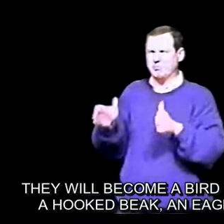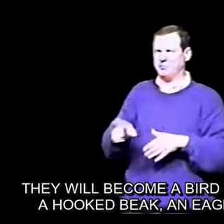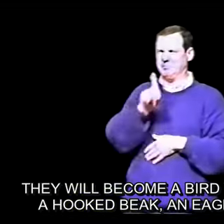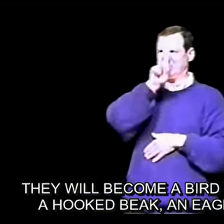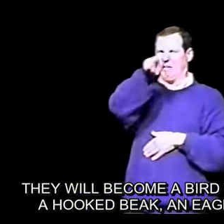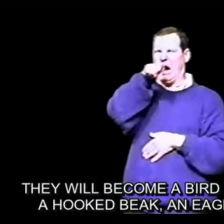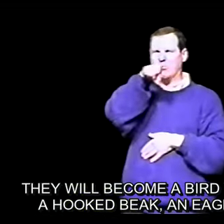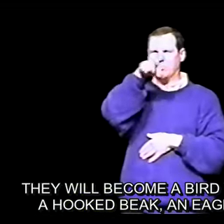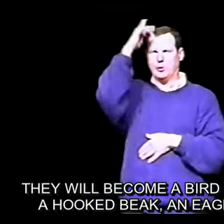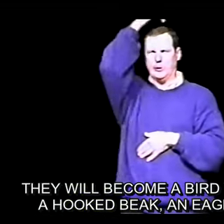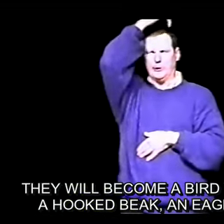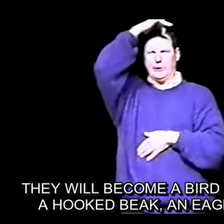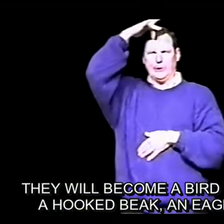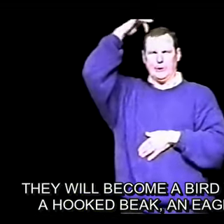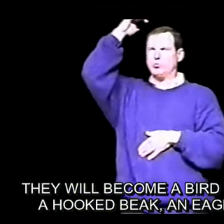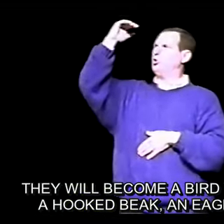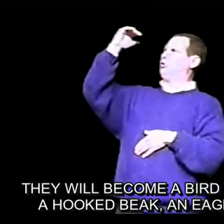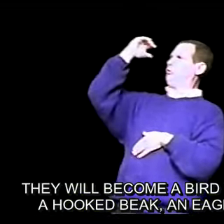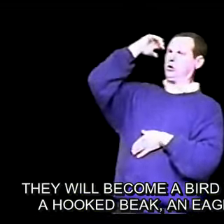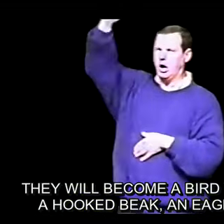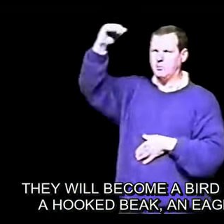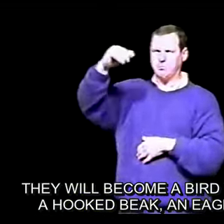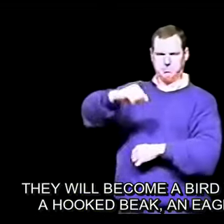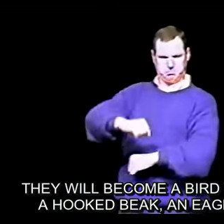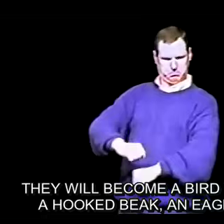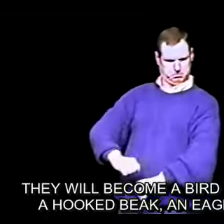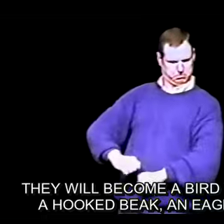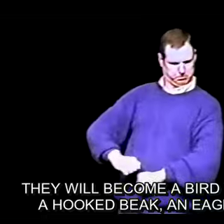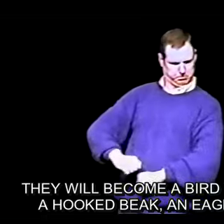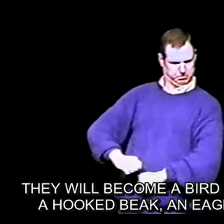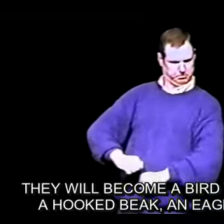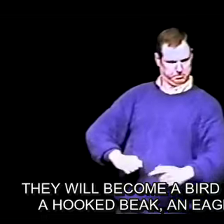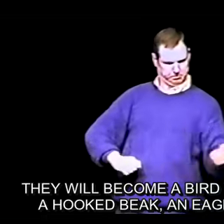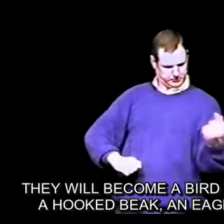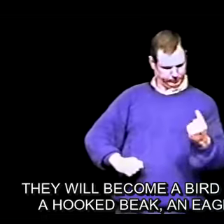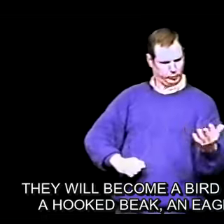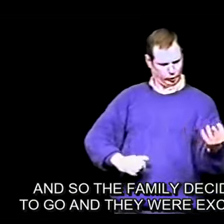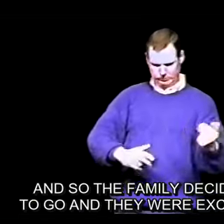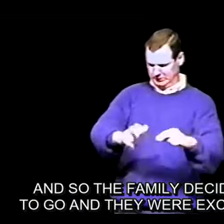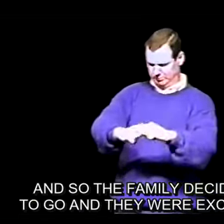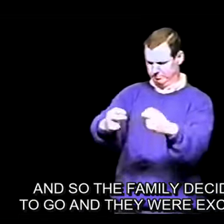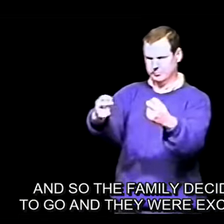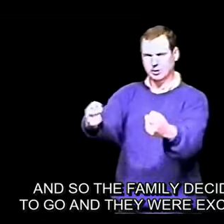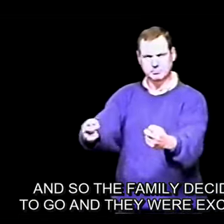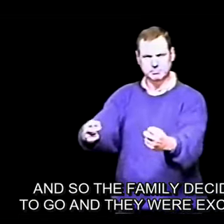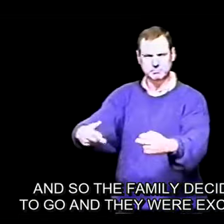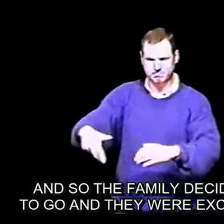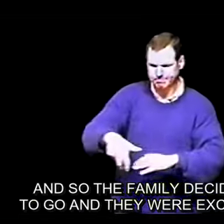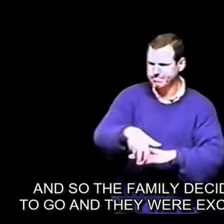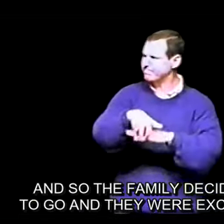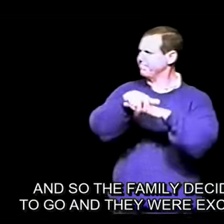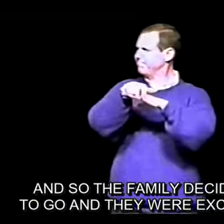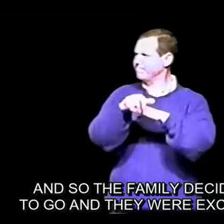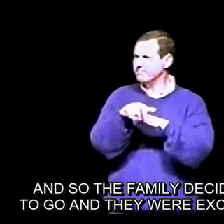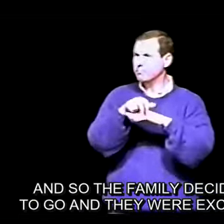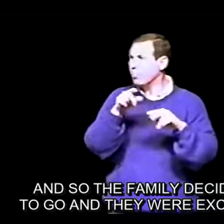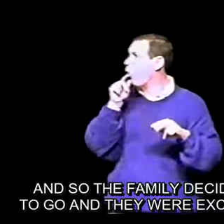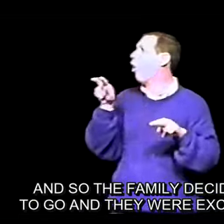a bird with a hooked beak, an eagle. And so the family decided to go, and they were excited.